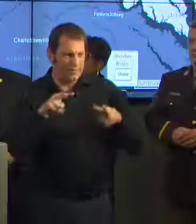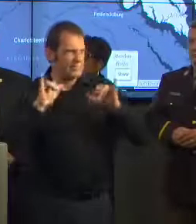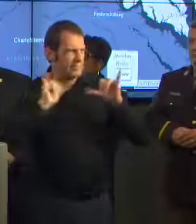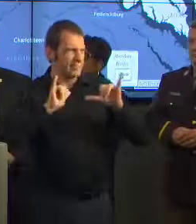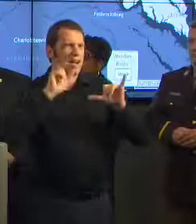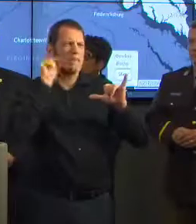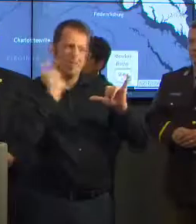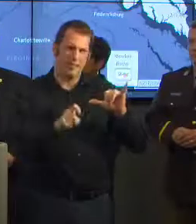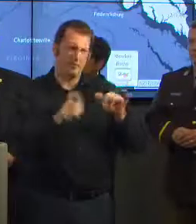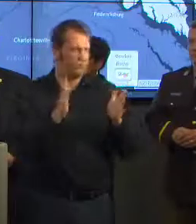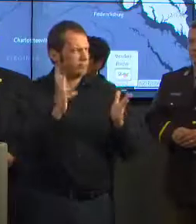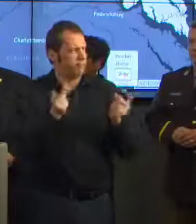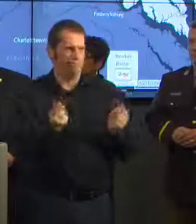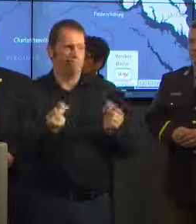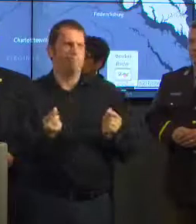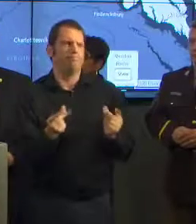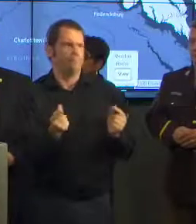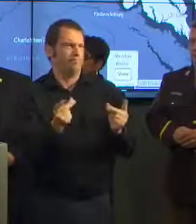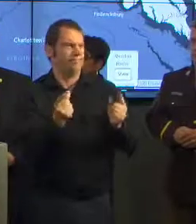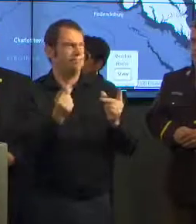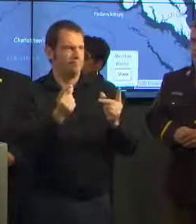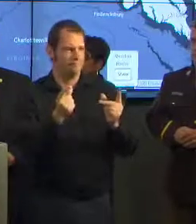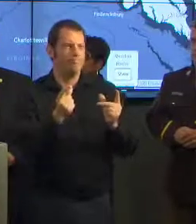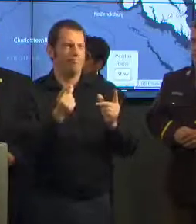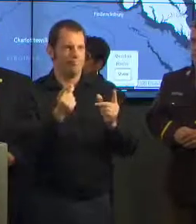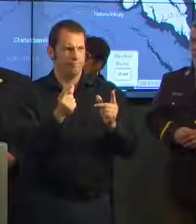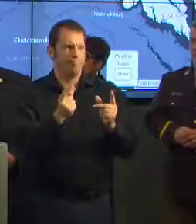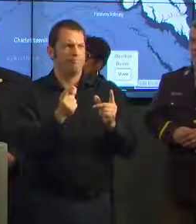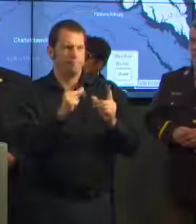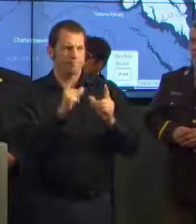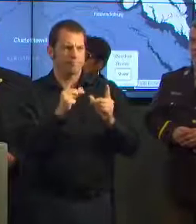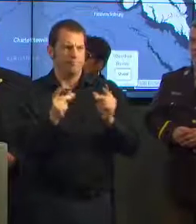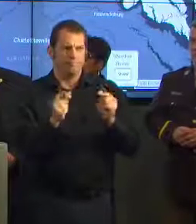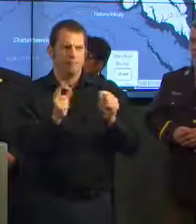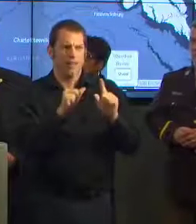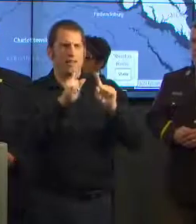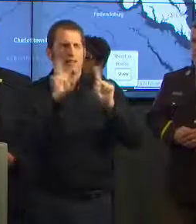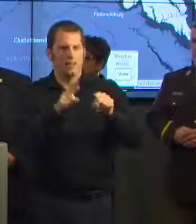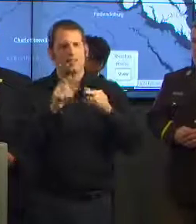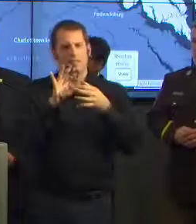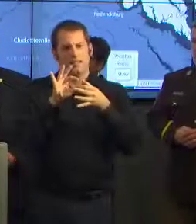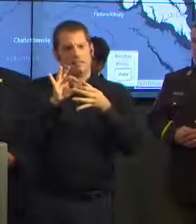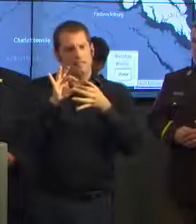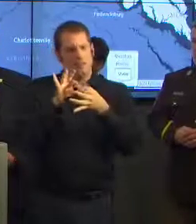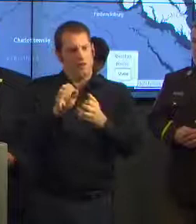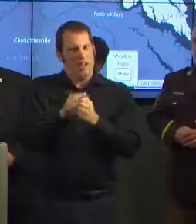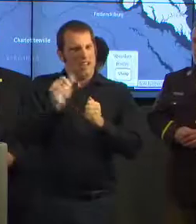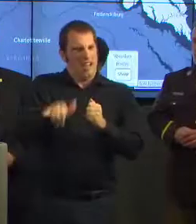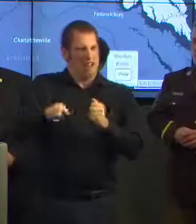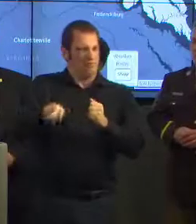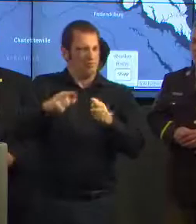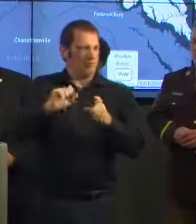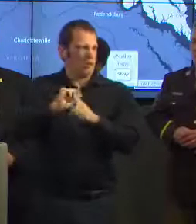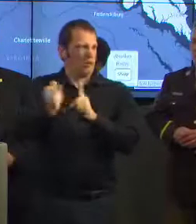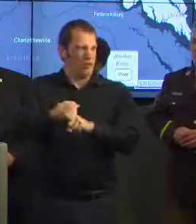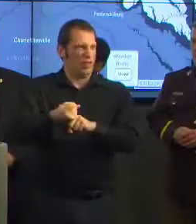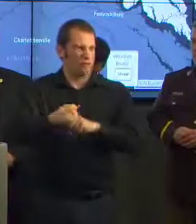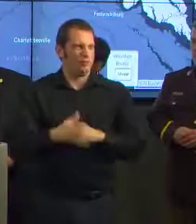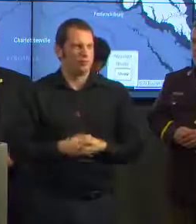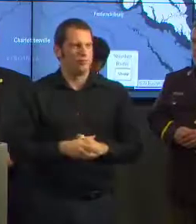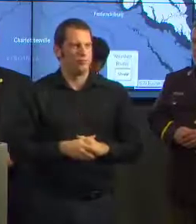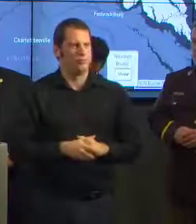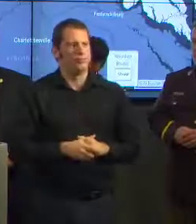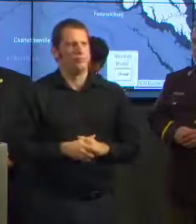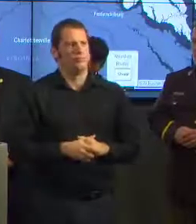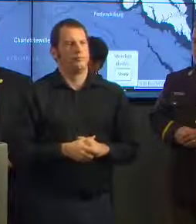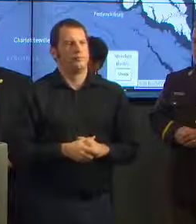to build on the momentum already underway, we needed greater flexibility to engage our local